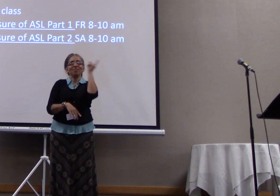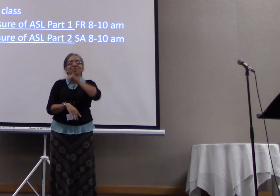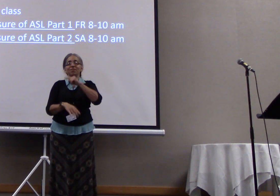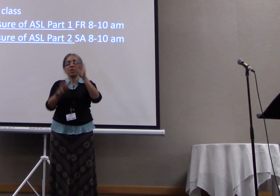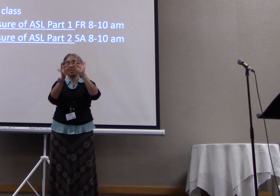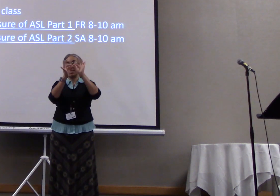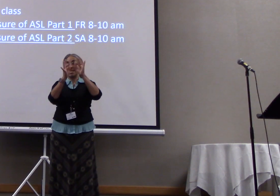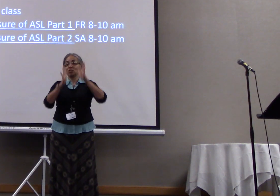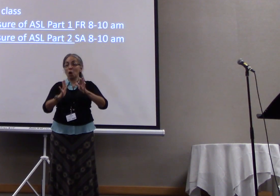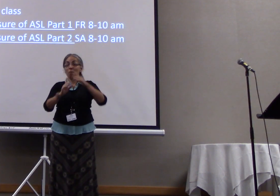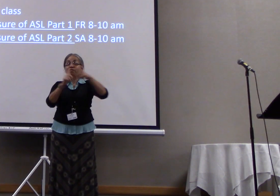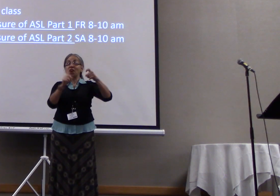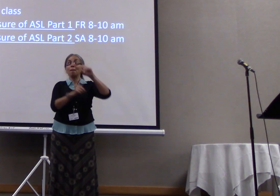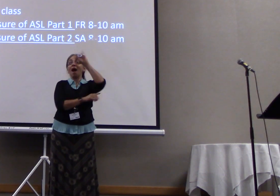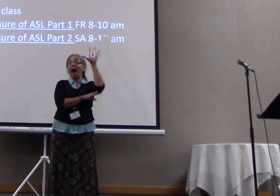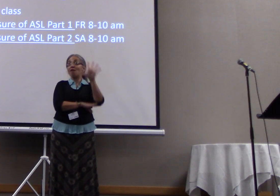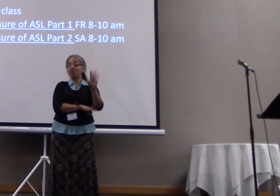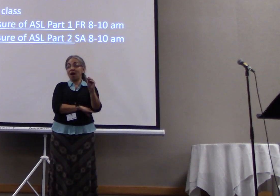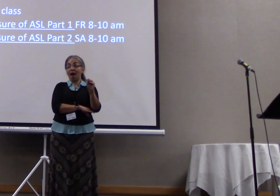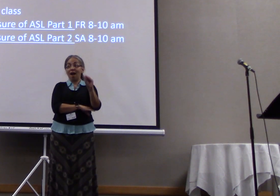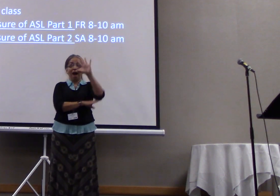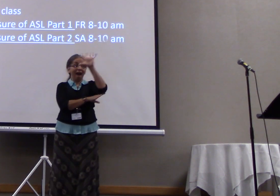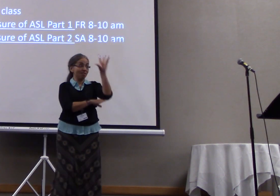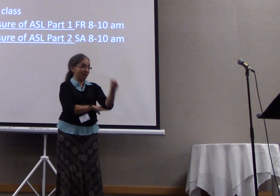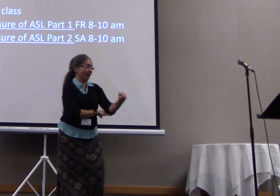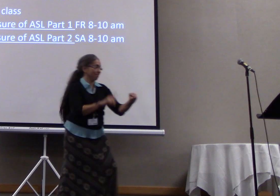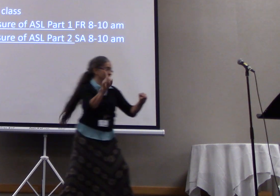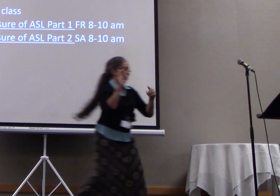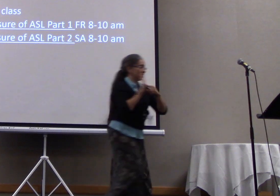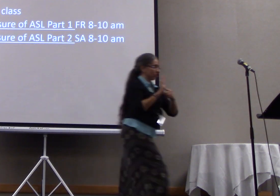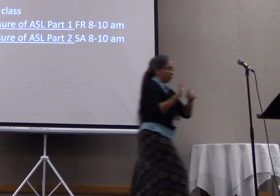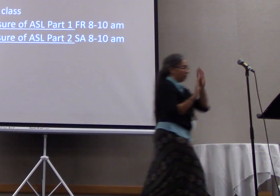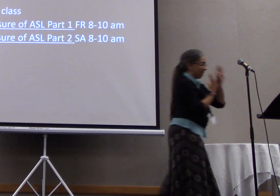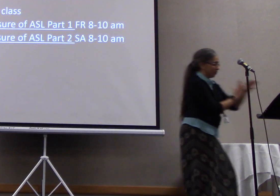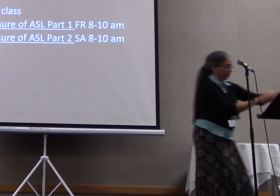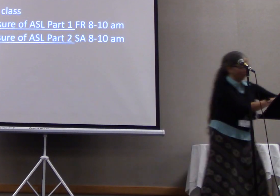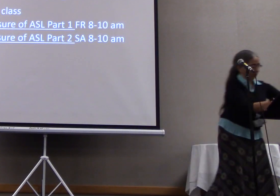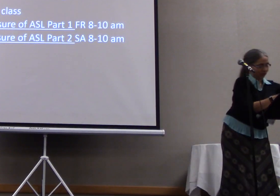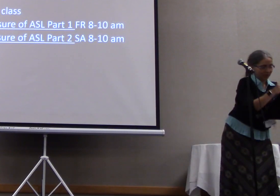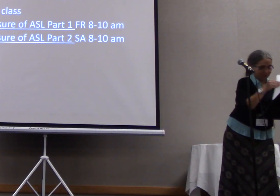it would become like, you know, the fake interpreter that we saw in Africa.